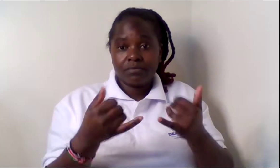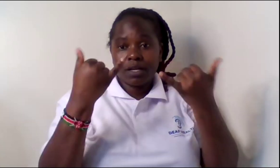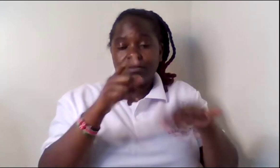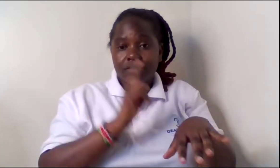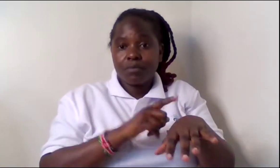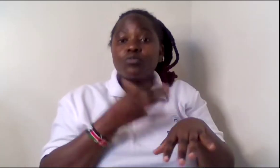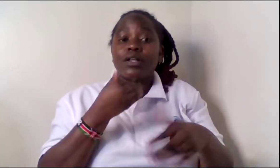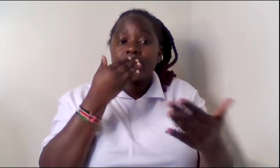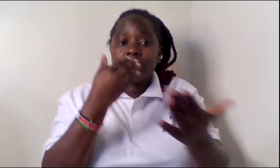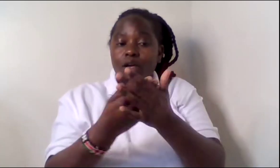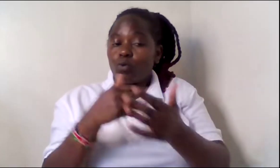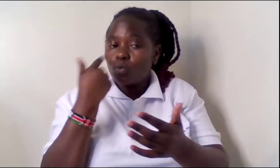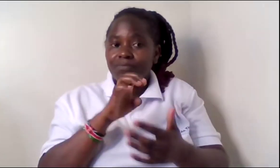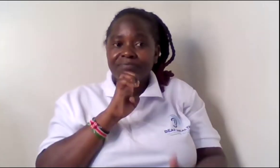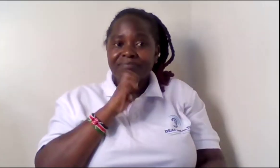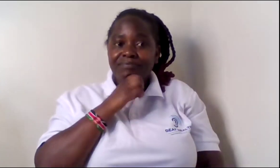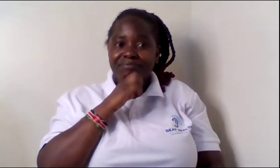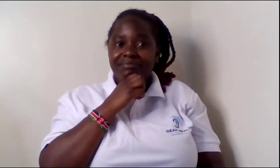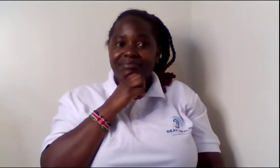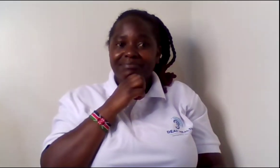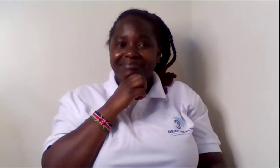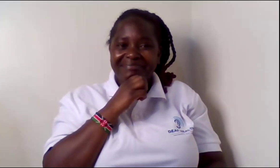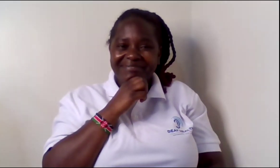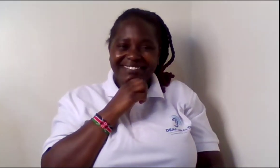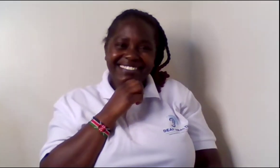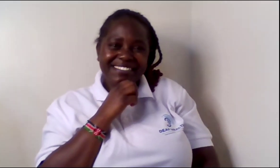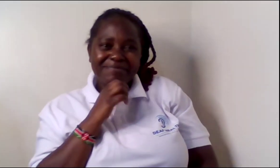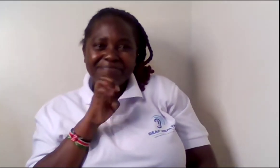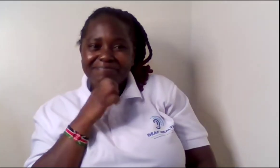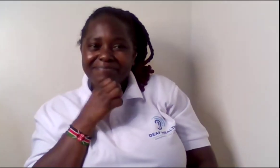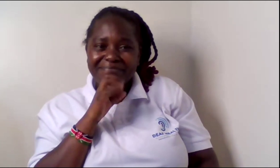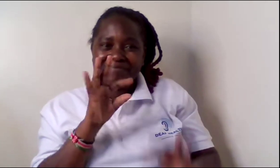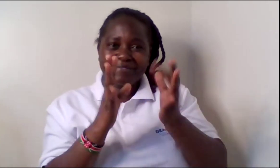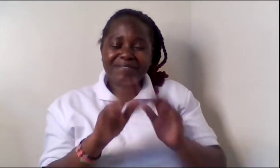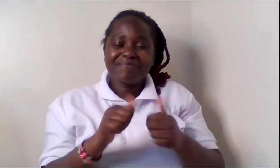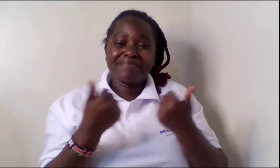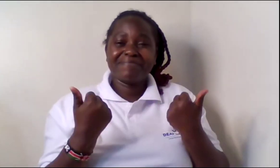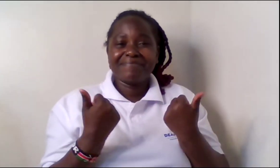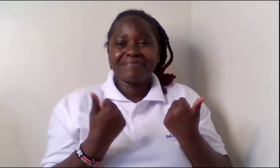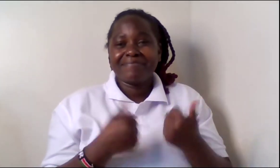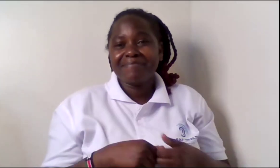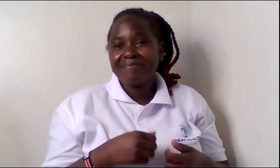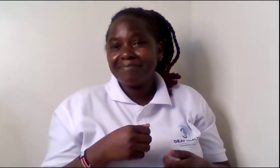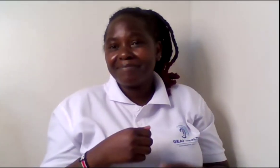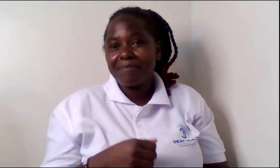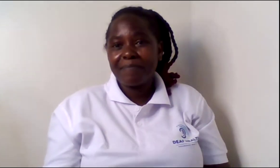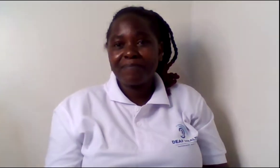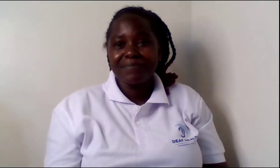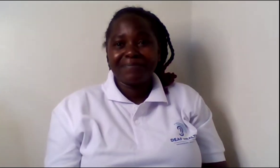thank editor. You really did a nice interpretation. That was really good. Yeah.